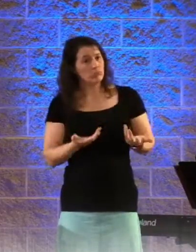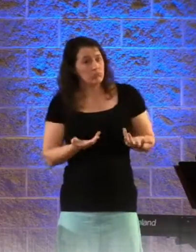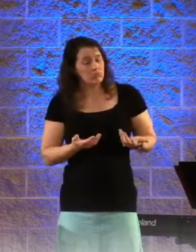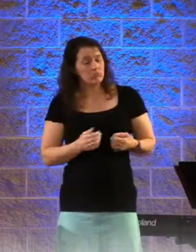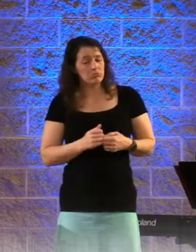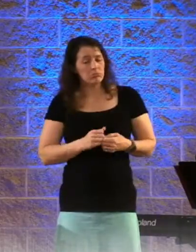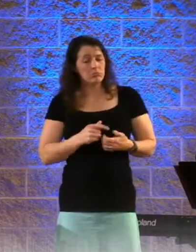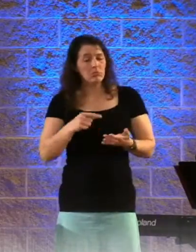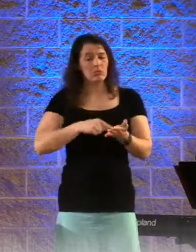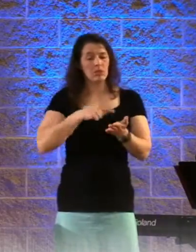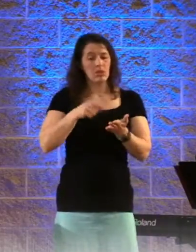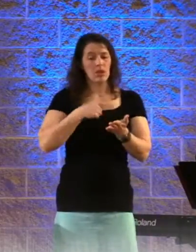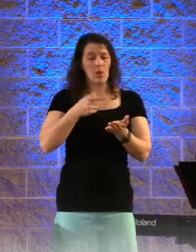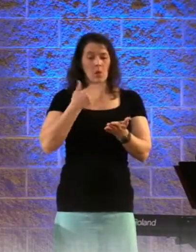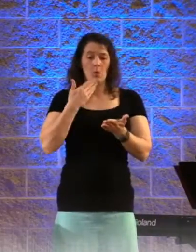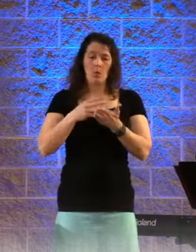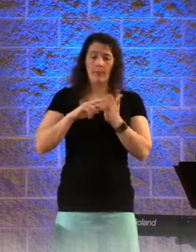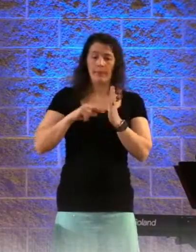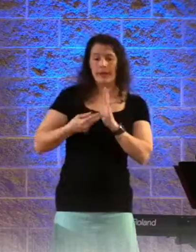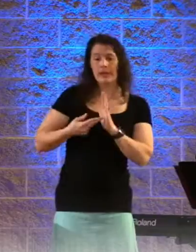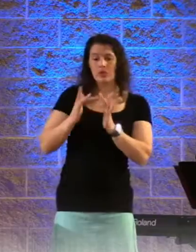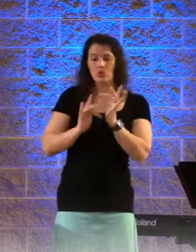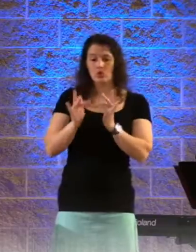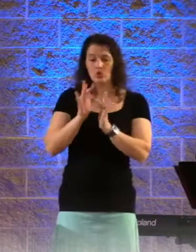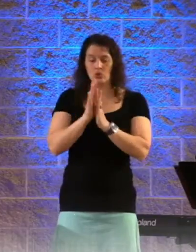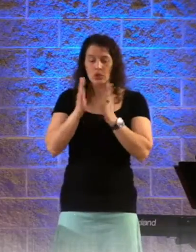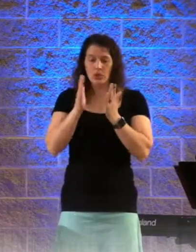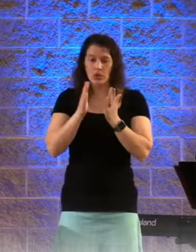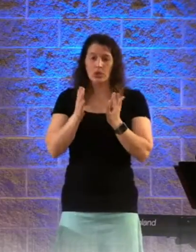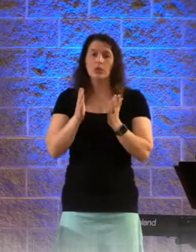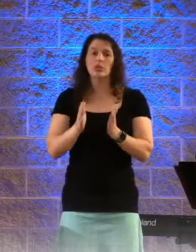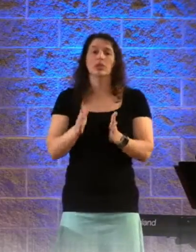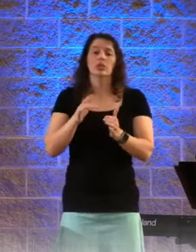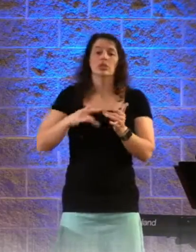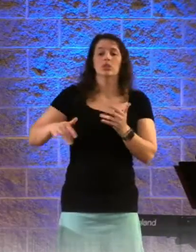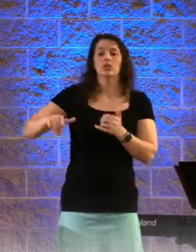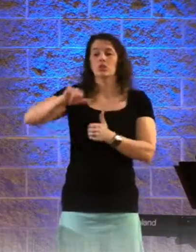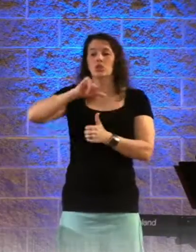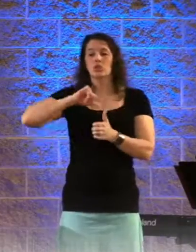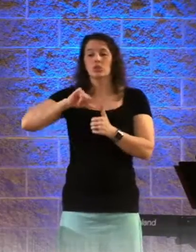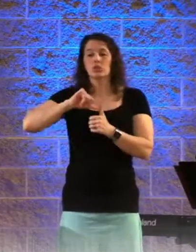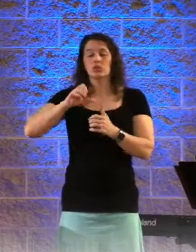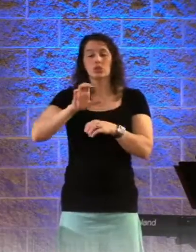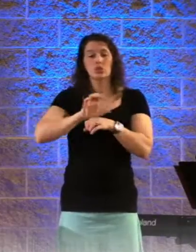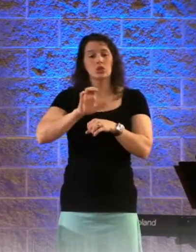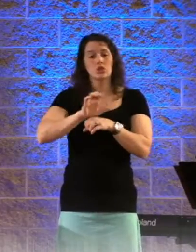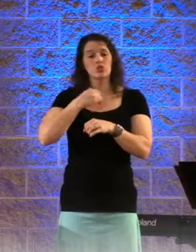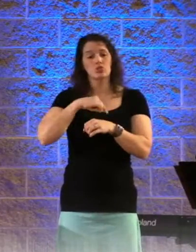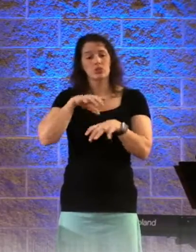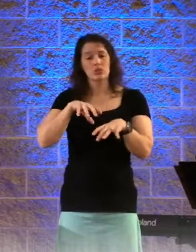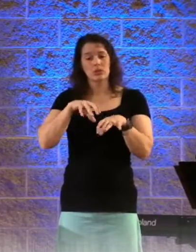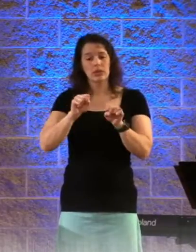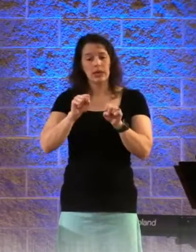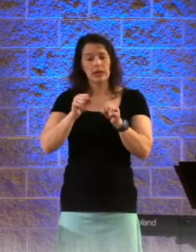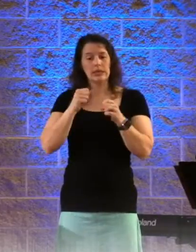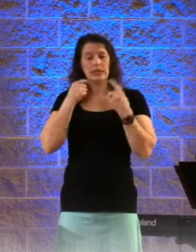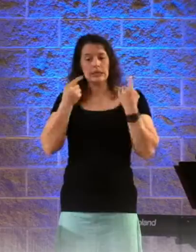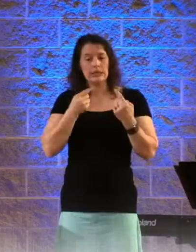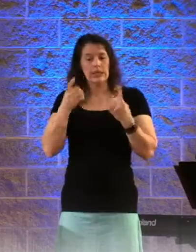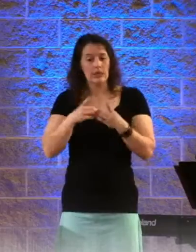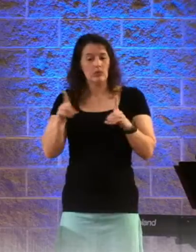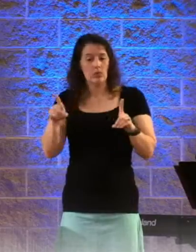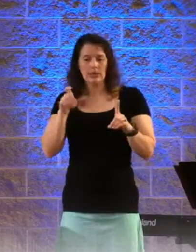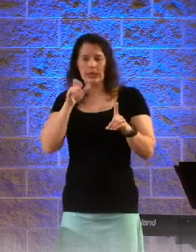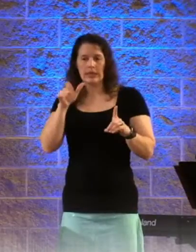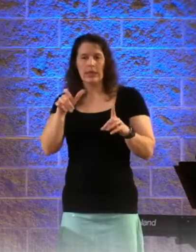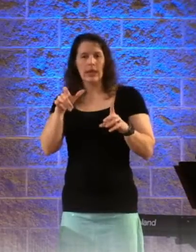Sometimes, in well-meaning Christian circles, sometimes in well-meaning Christian churches, we treat the sin of divorce or an